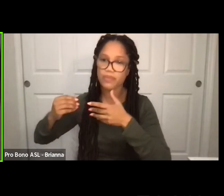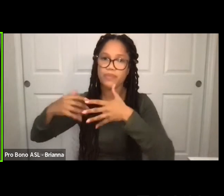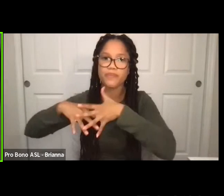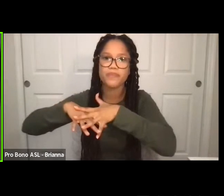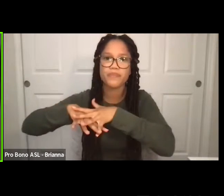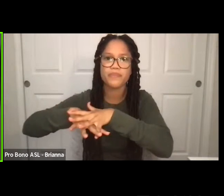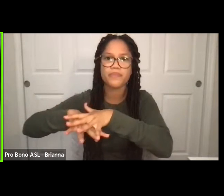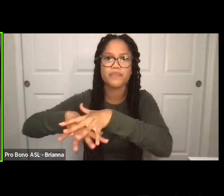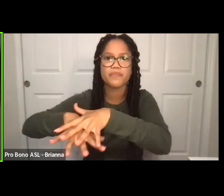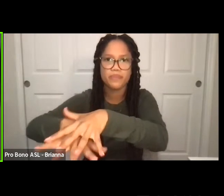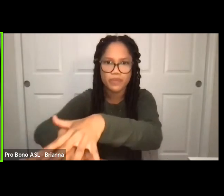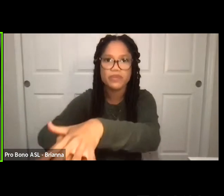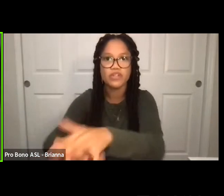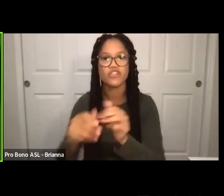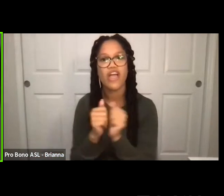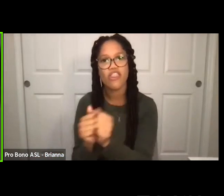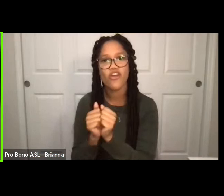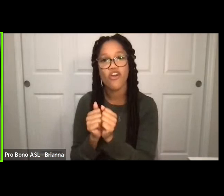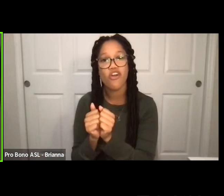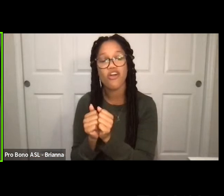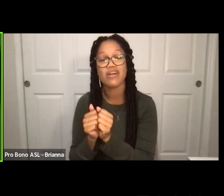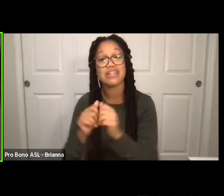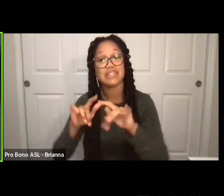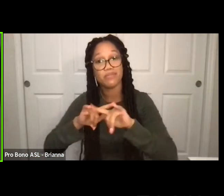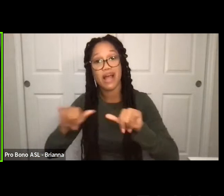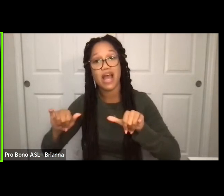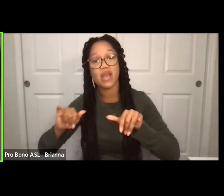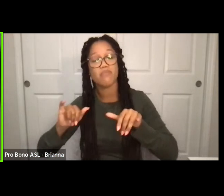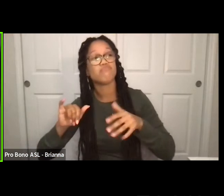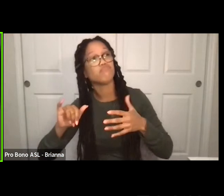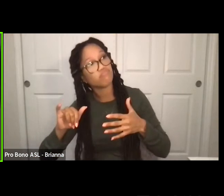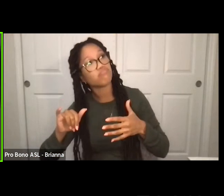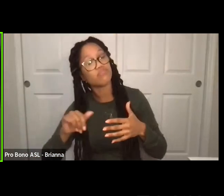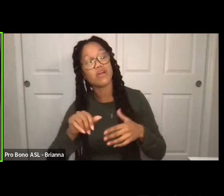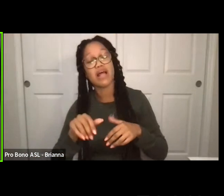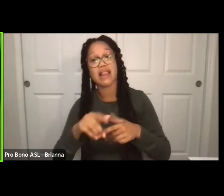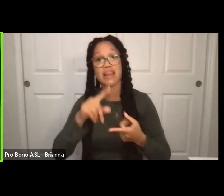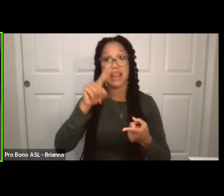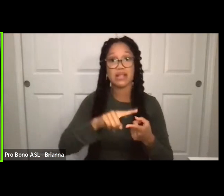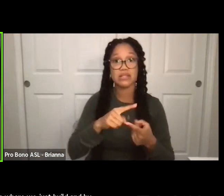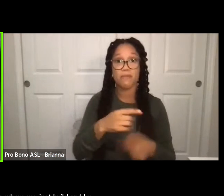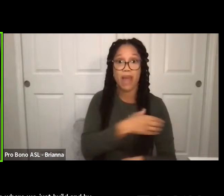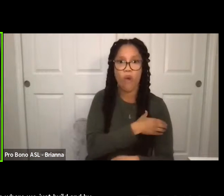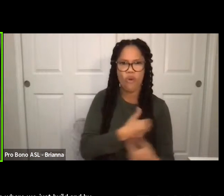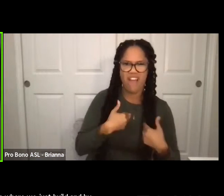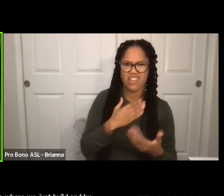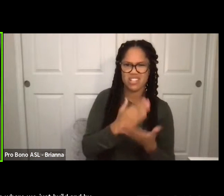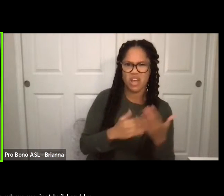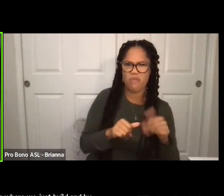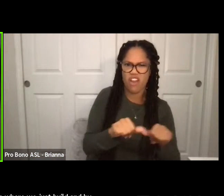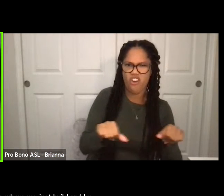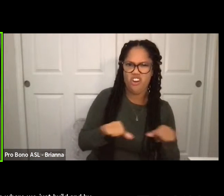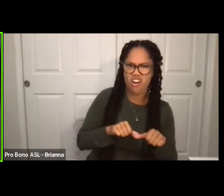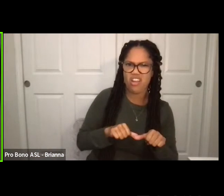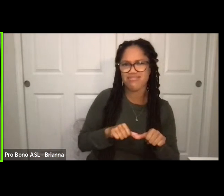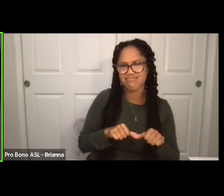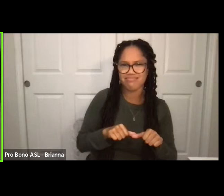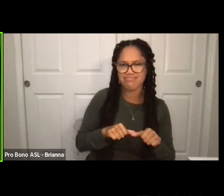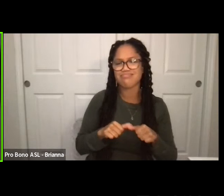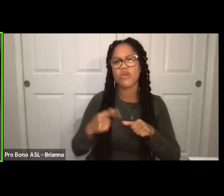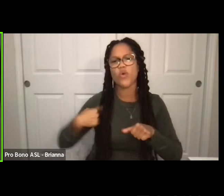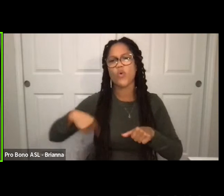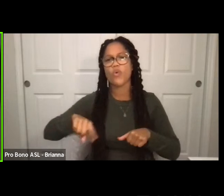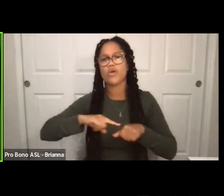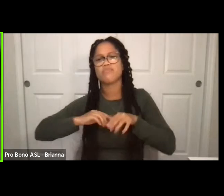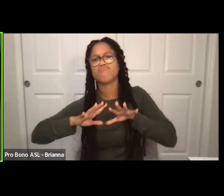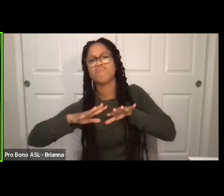topple, you know, other places where we have less power. So I didn't mean to talk too long, but I did want